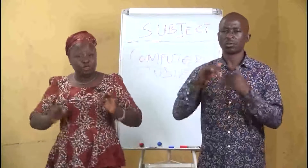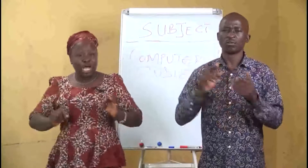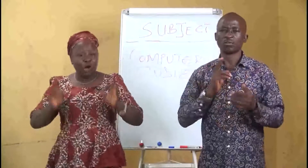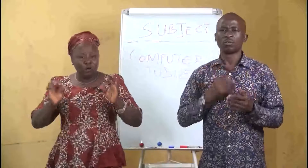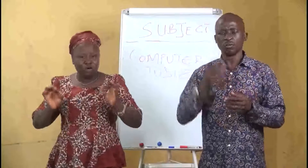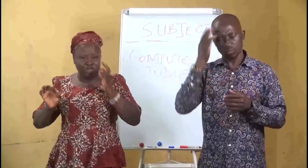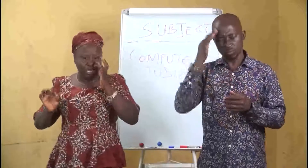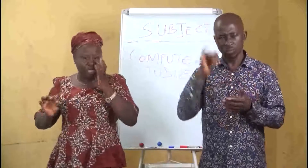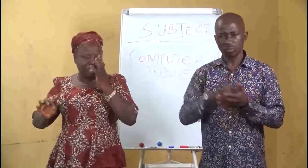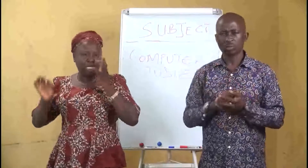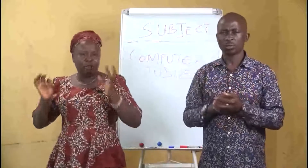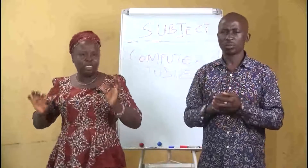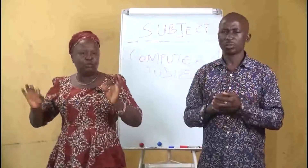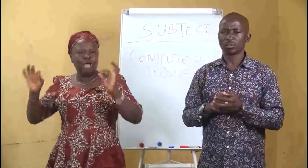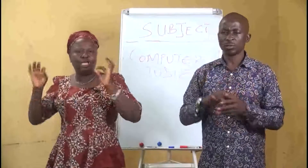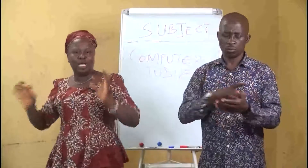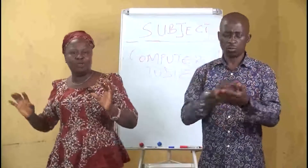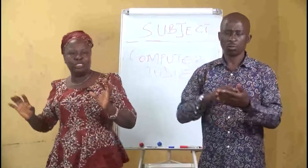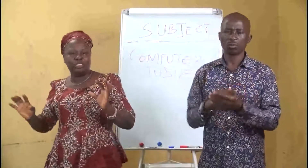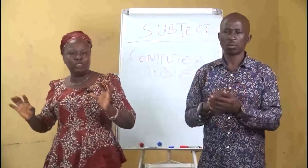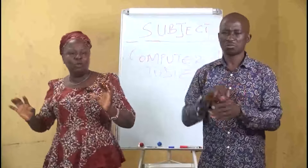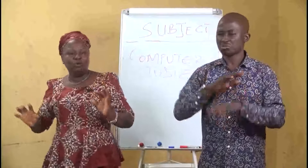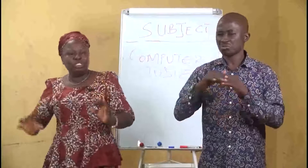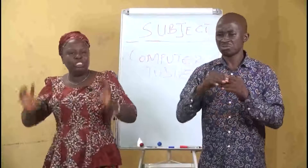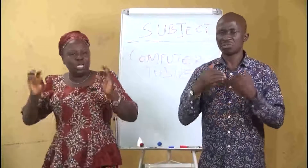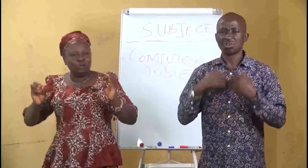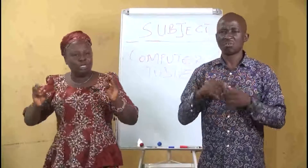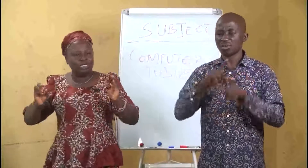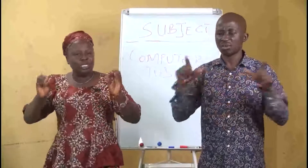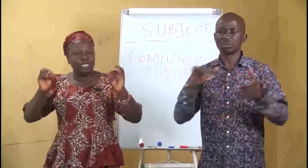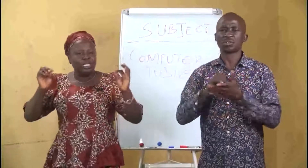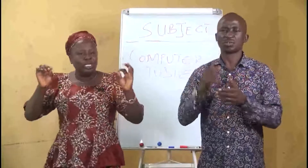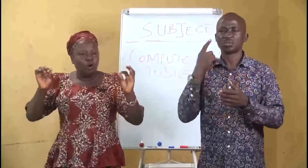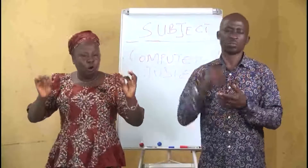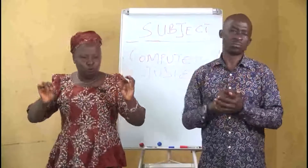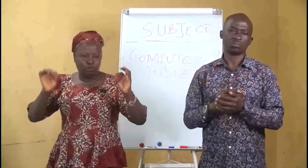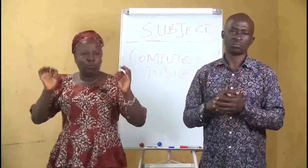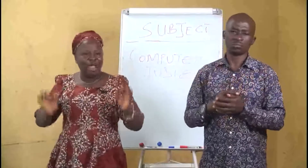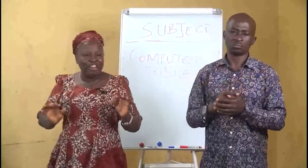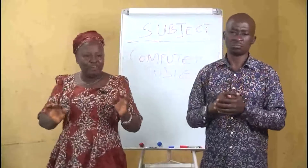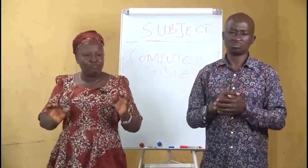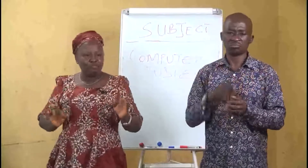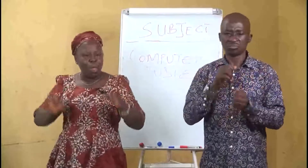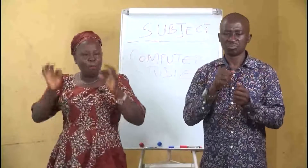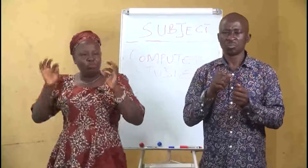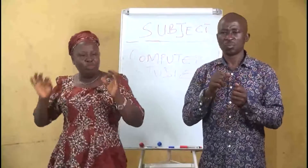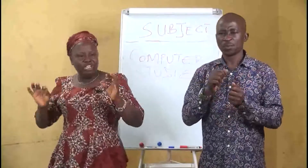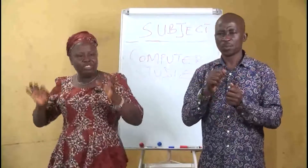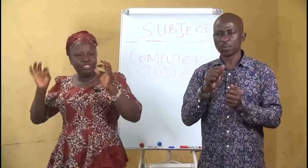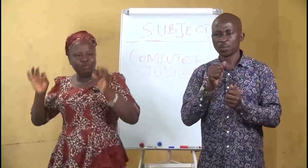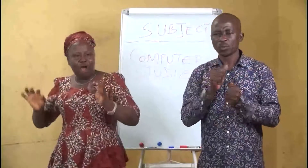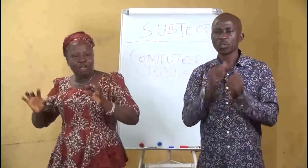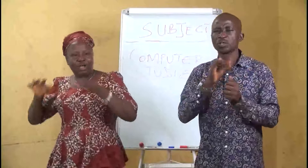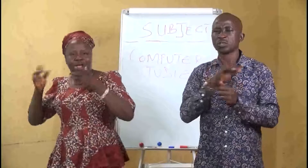that computer only understand a particular language, which is the language of binary,